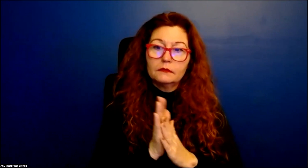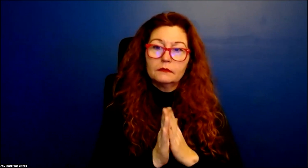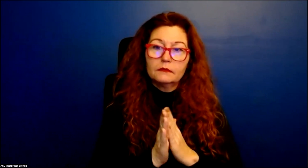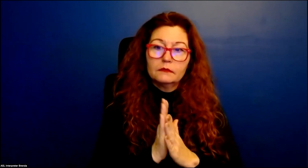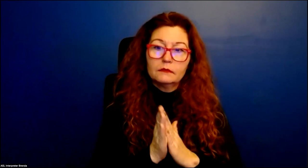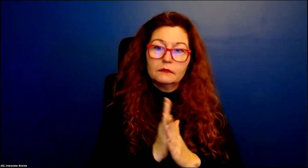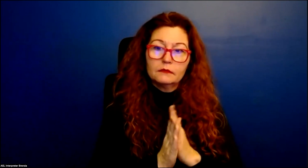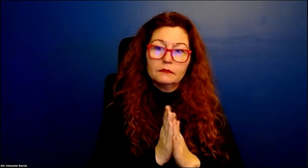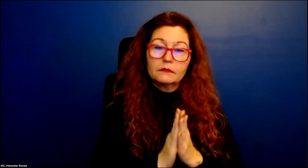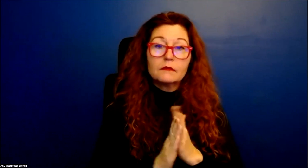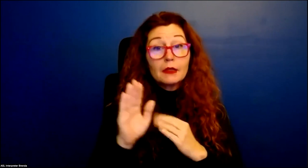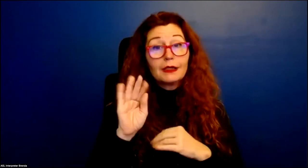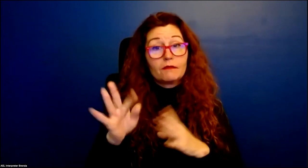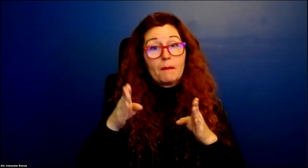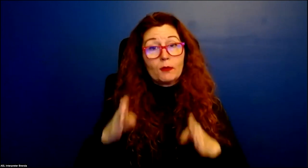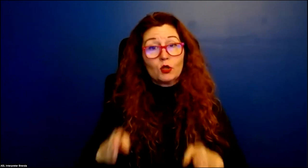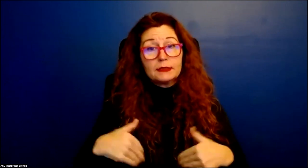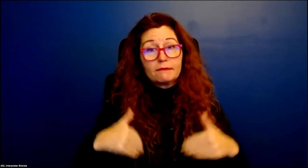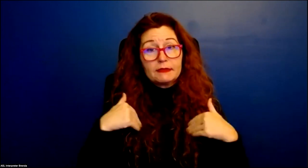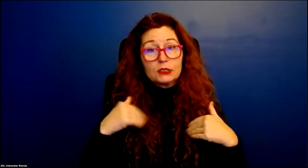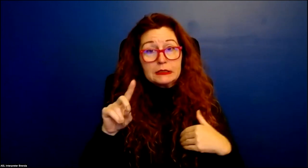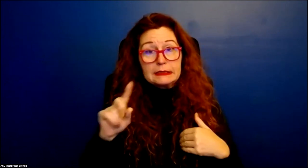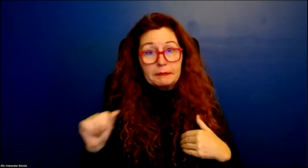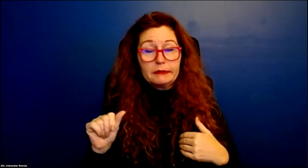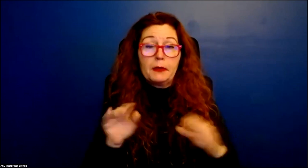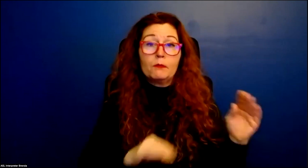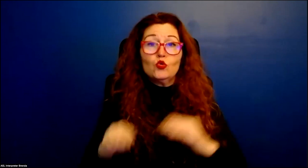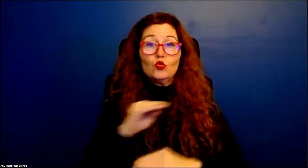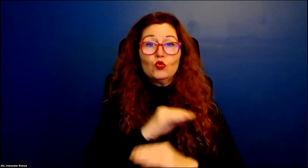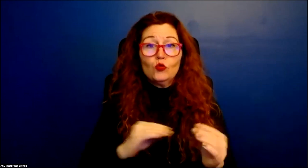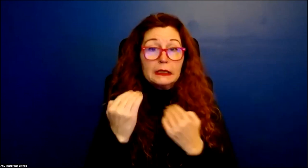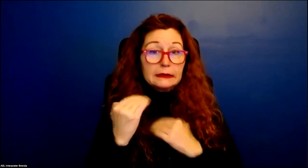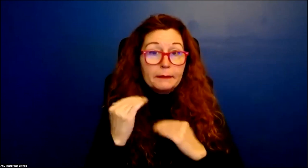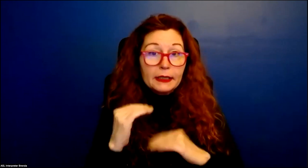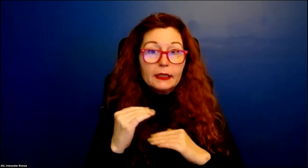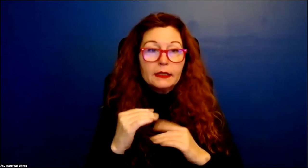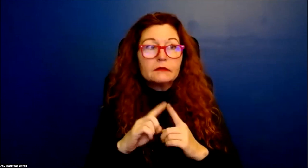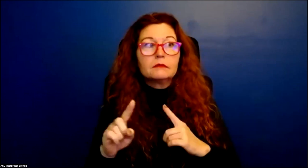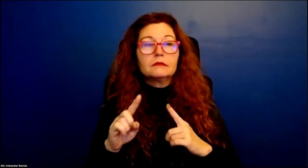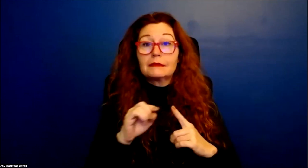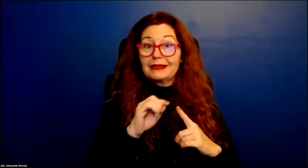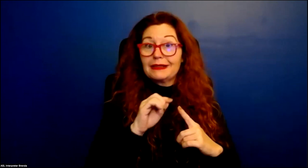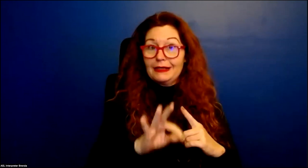a mobile disability, or how can an employer